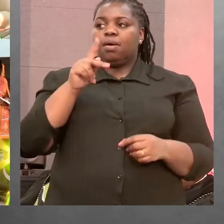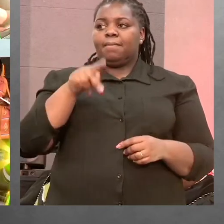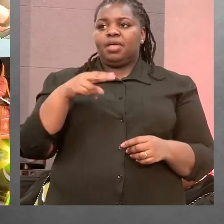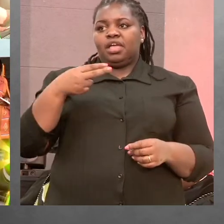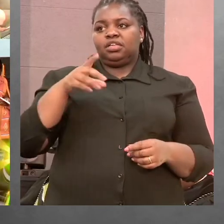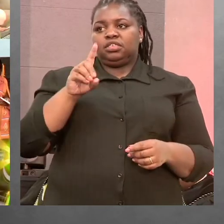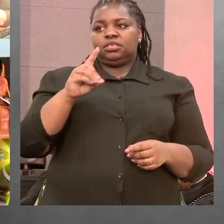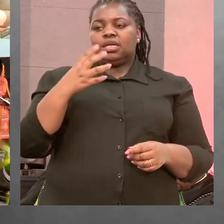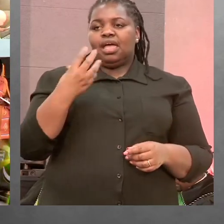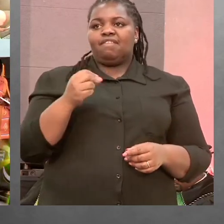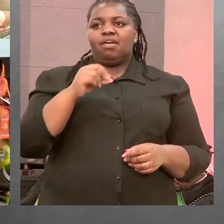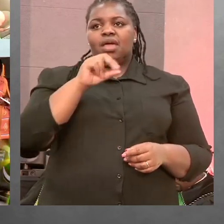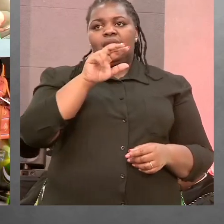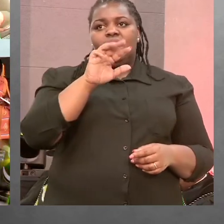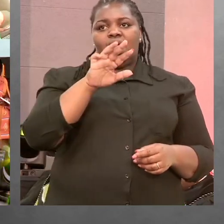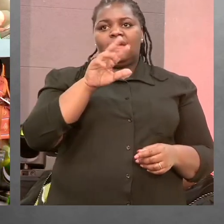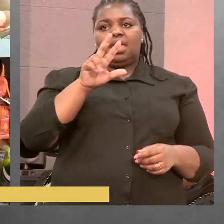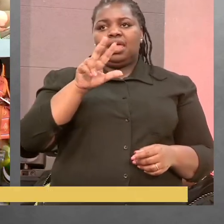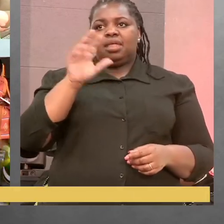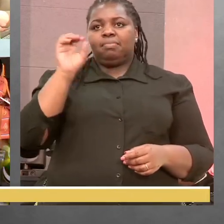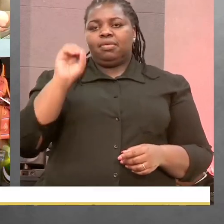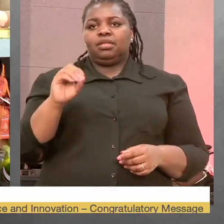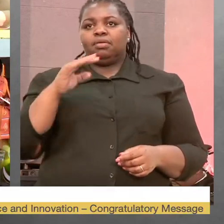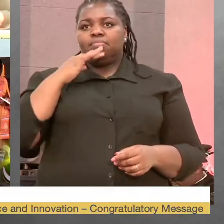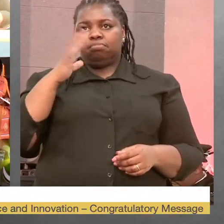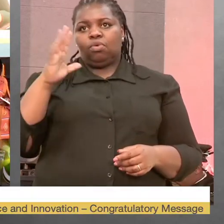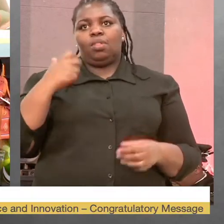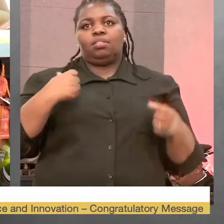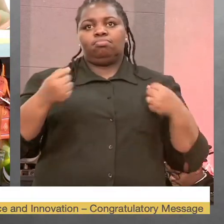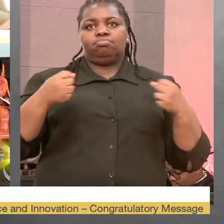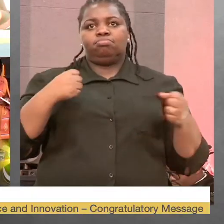have a 98% chance of being employed.